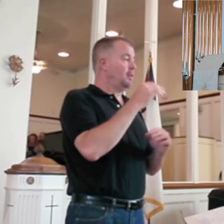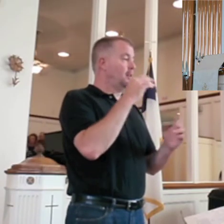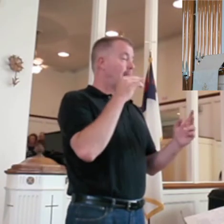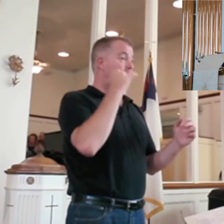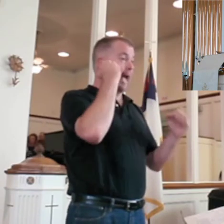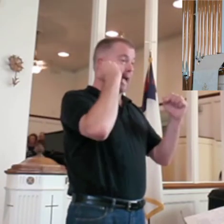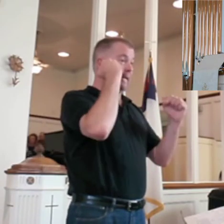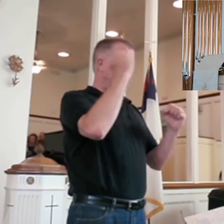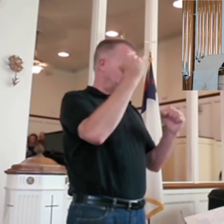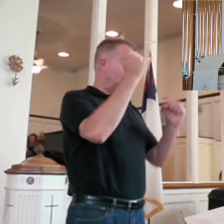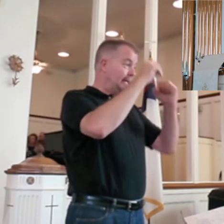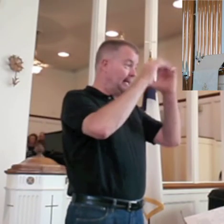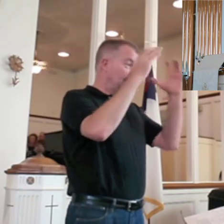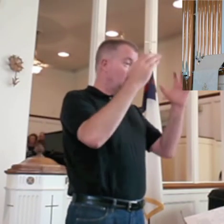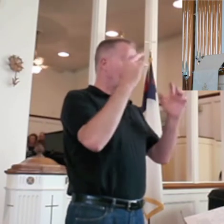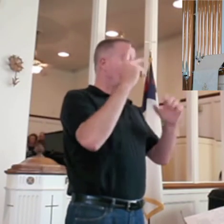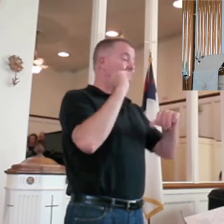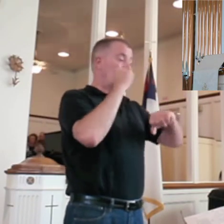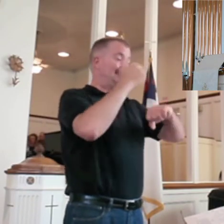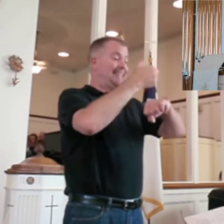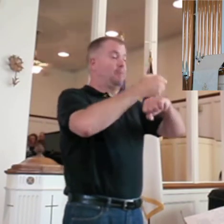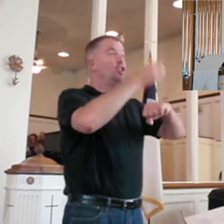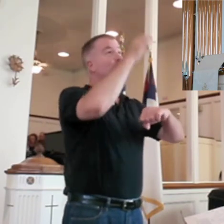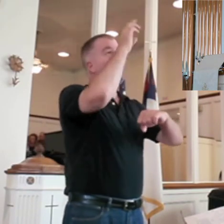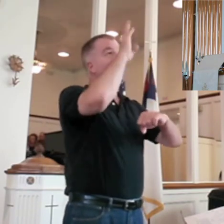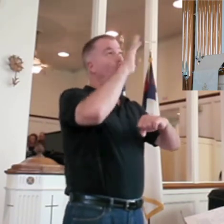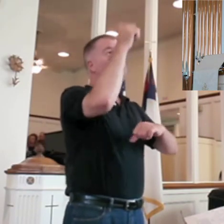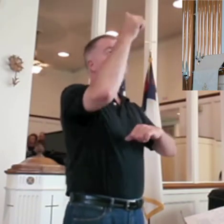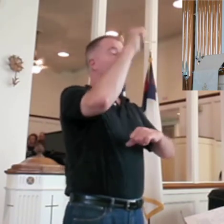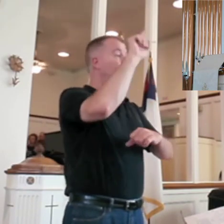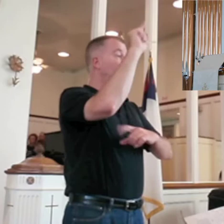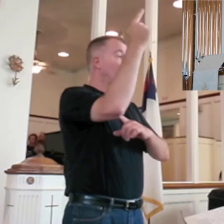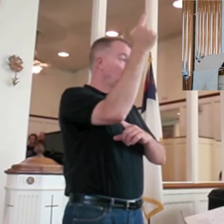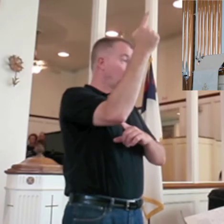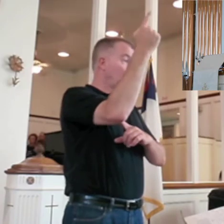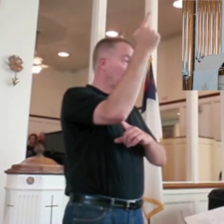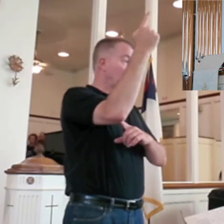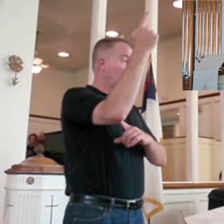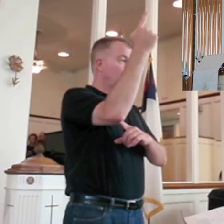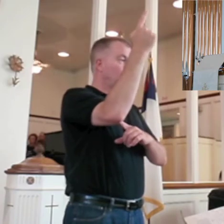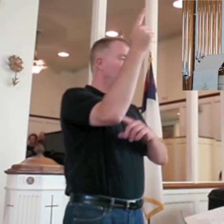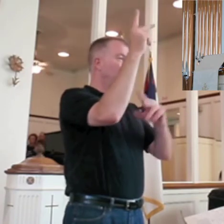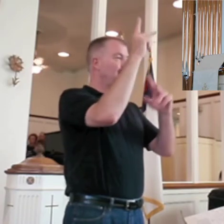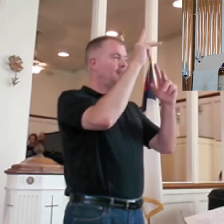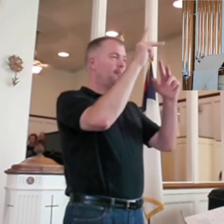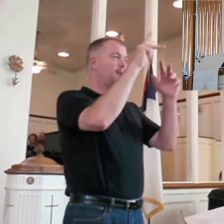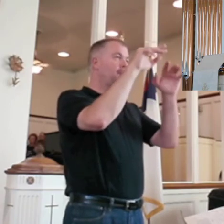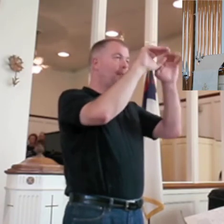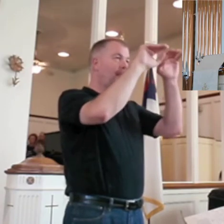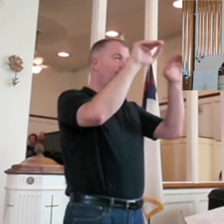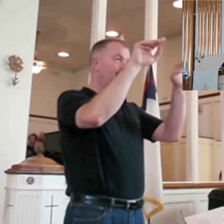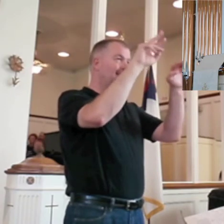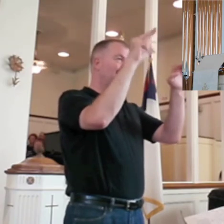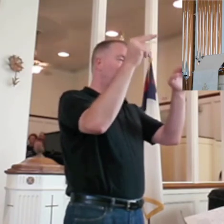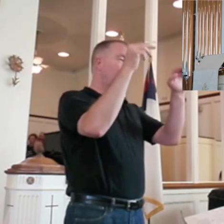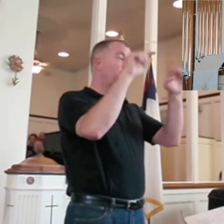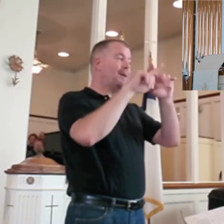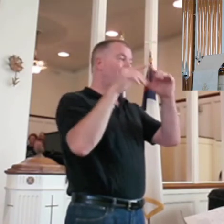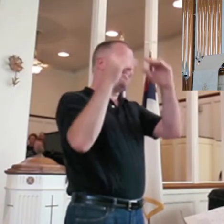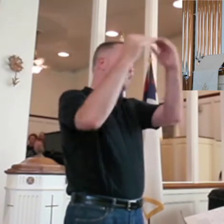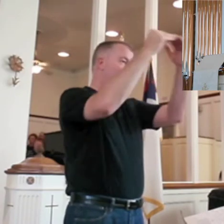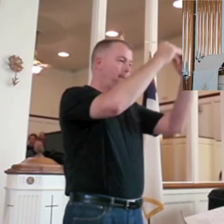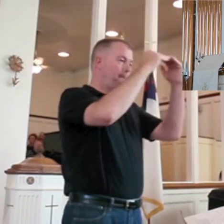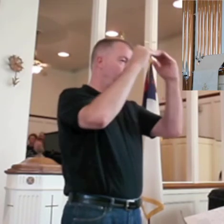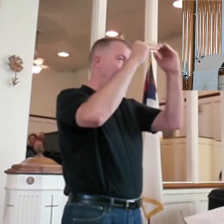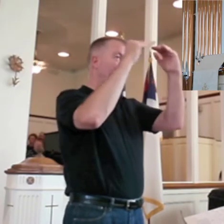king ideal is one who put God first and then every other person